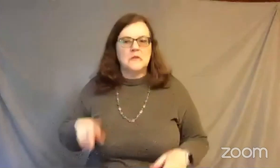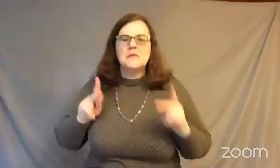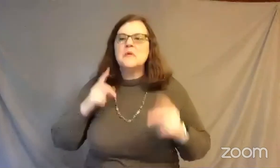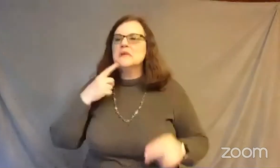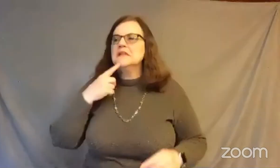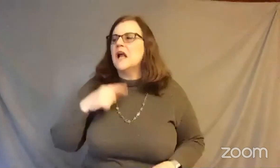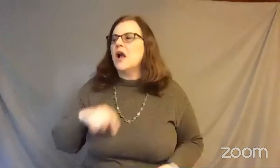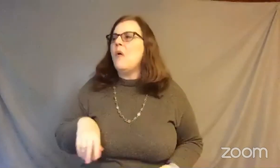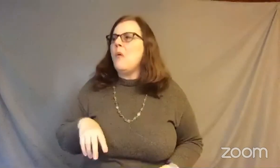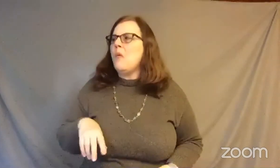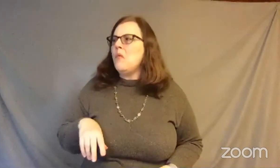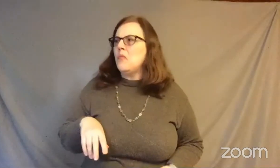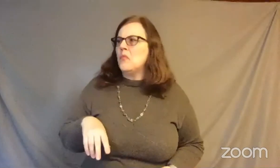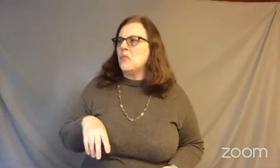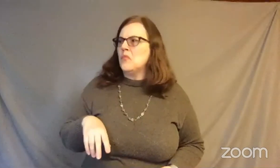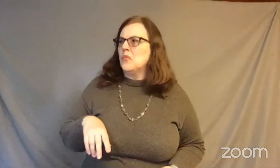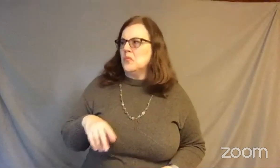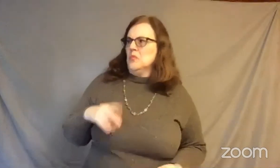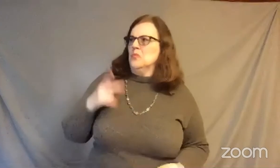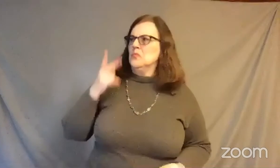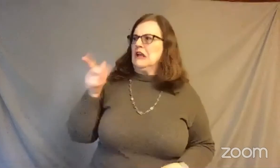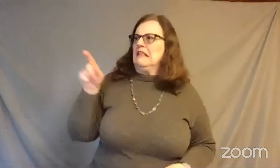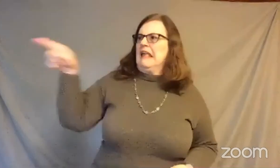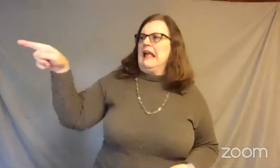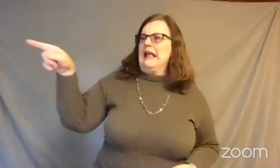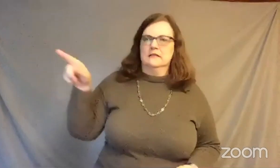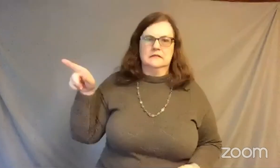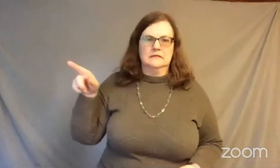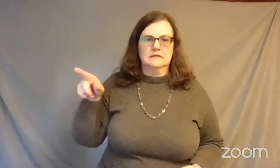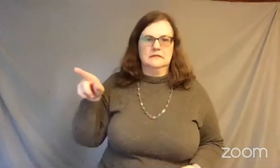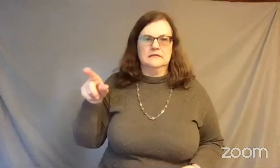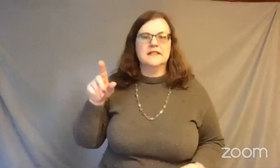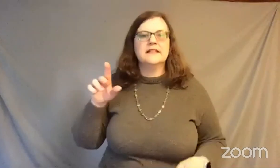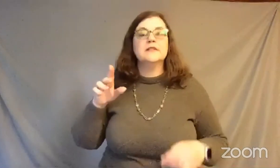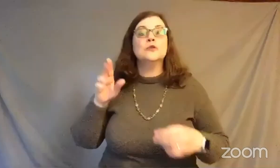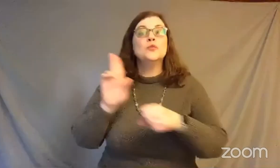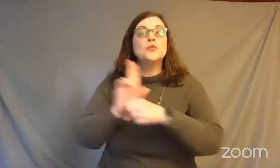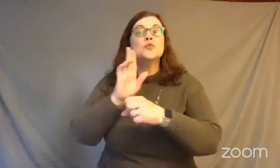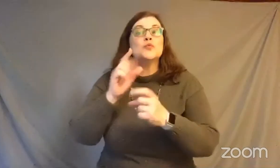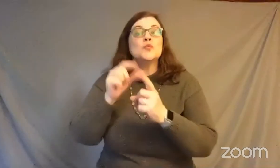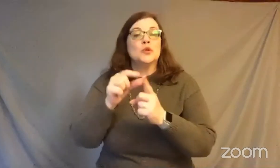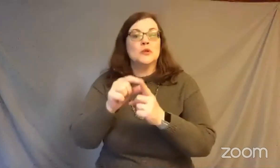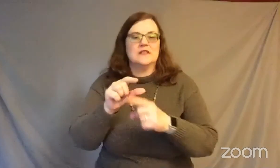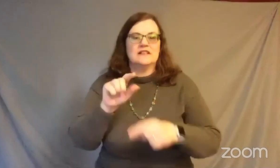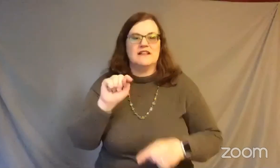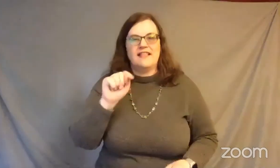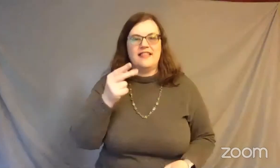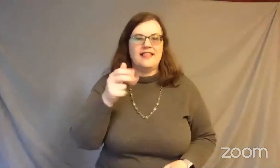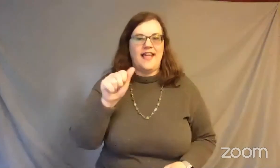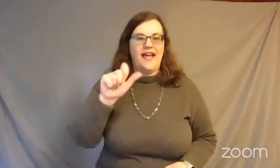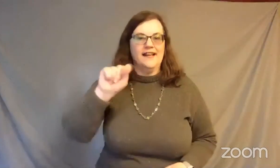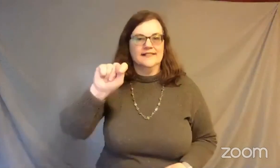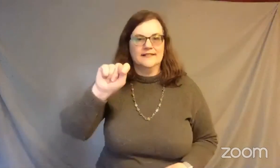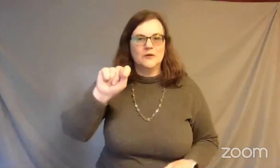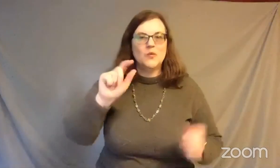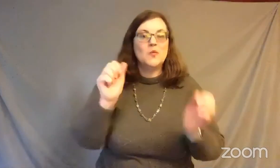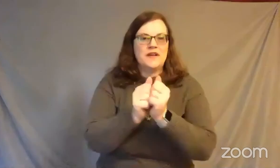And I think that in typical language use, that pointing would be incorporated. And you would